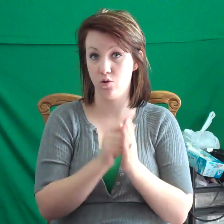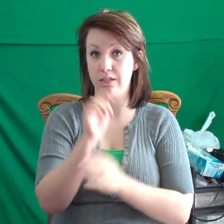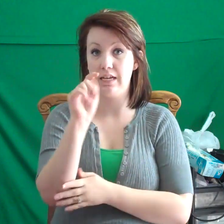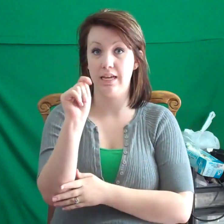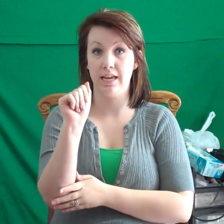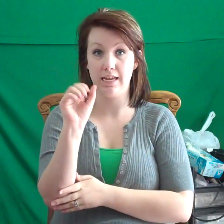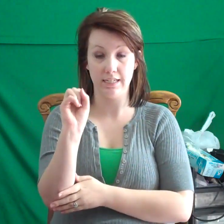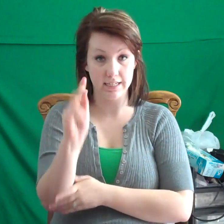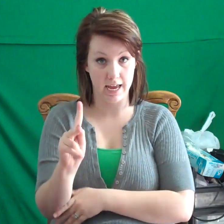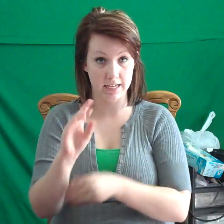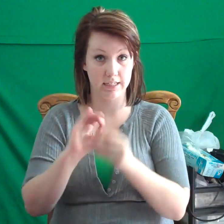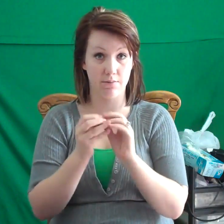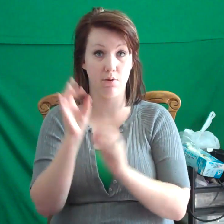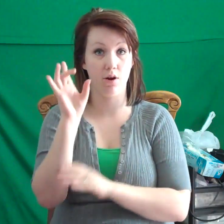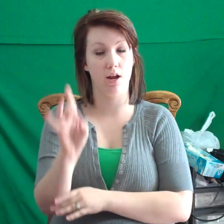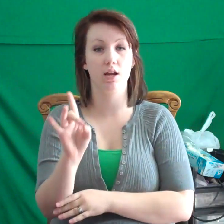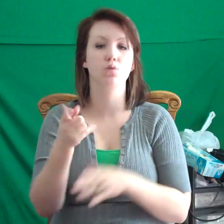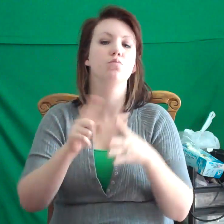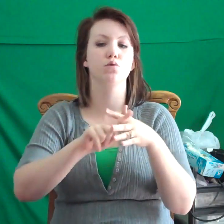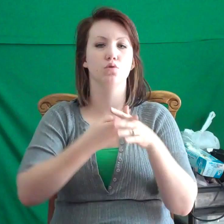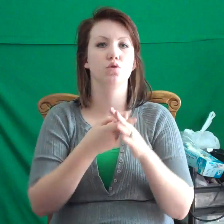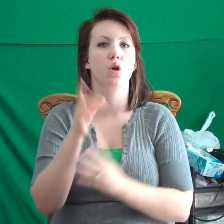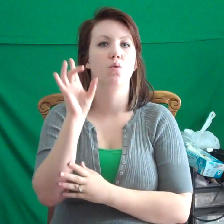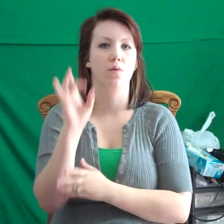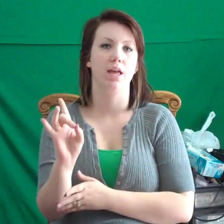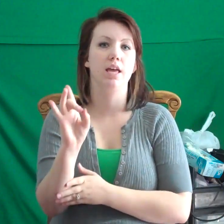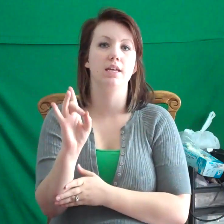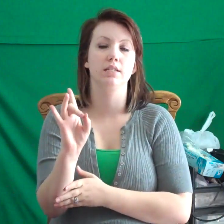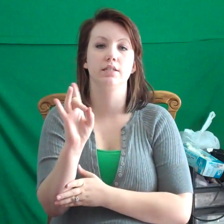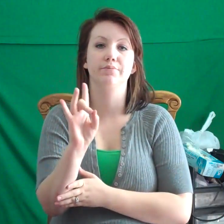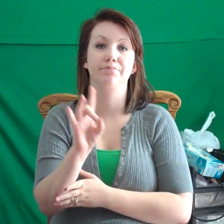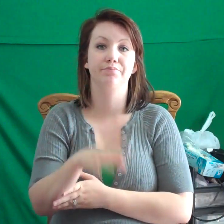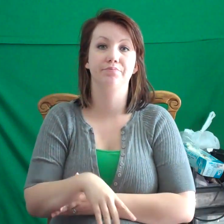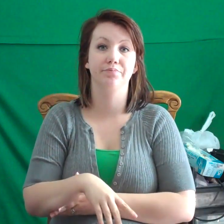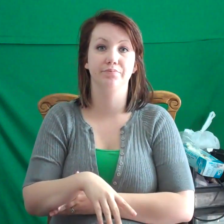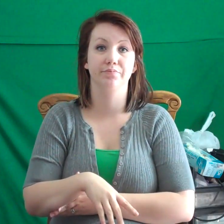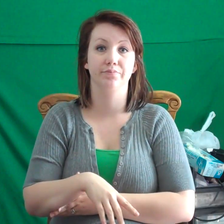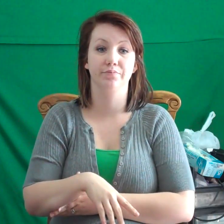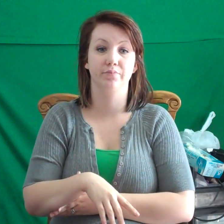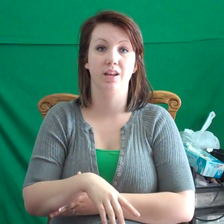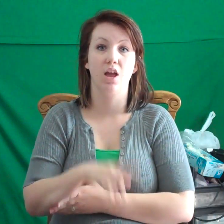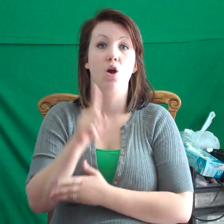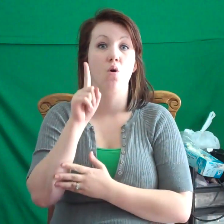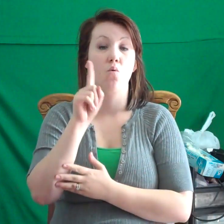to actually start off with task number 8, which is one of 10 tasks